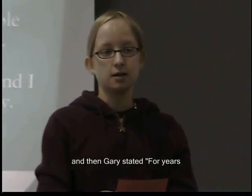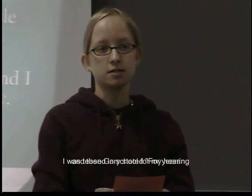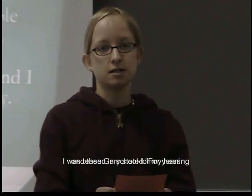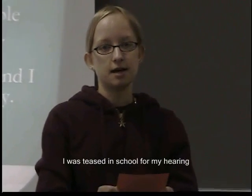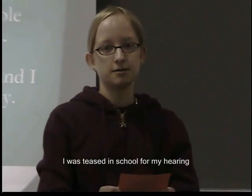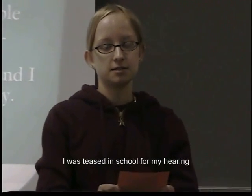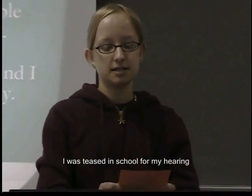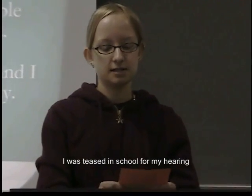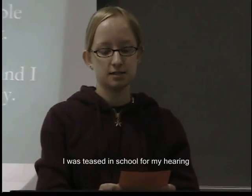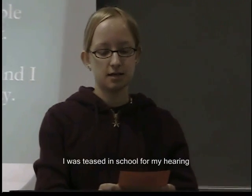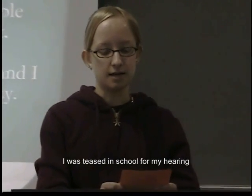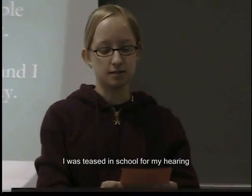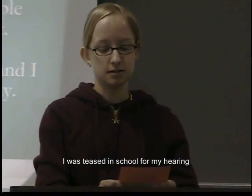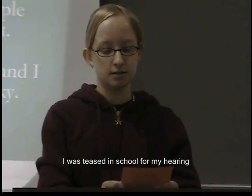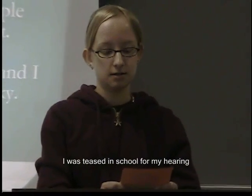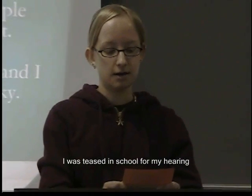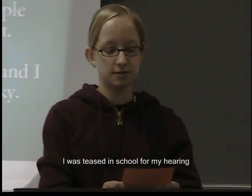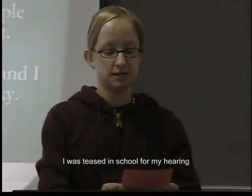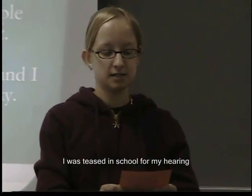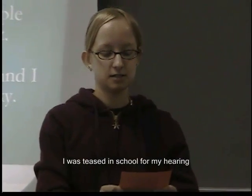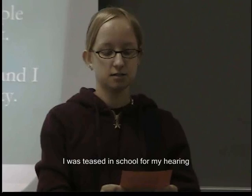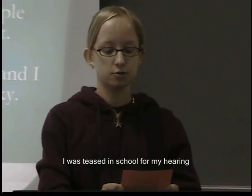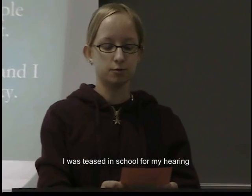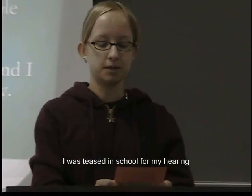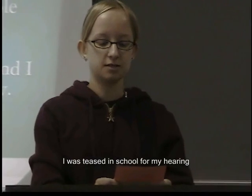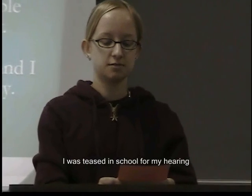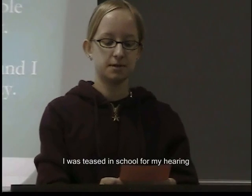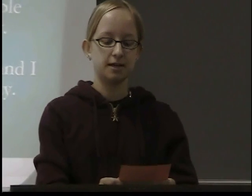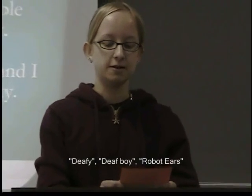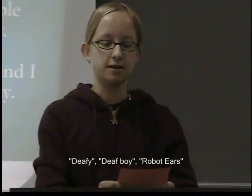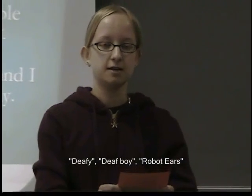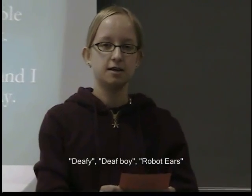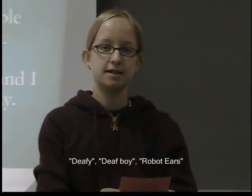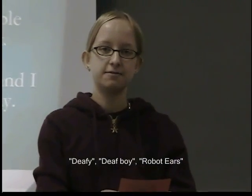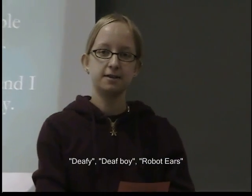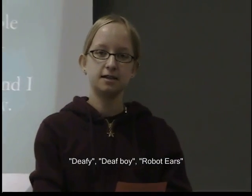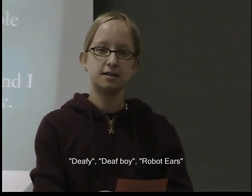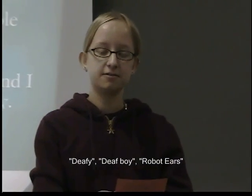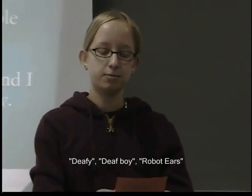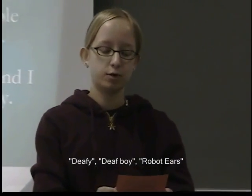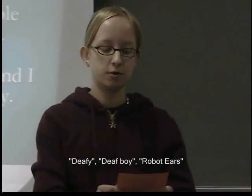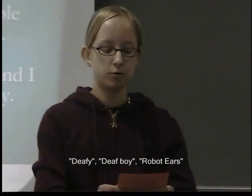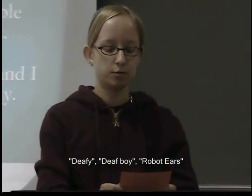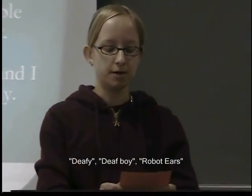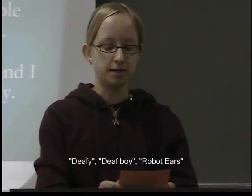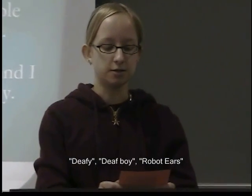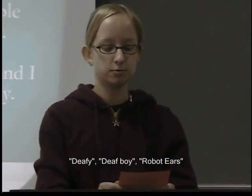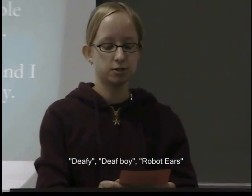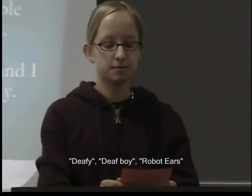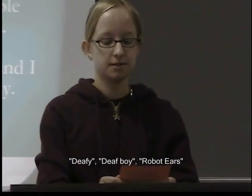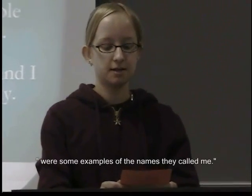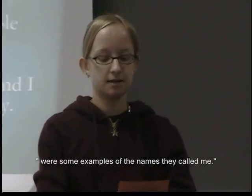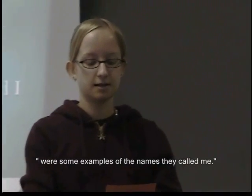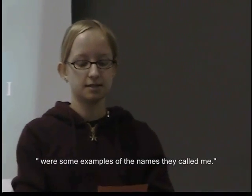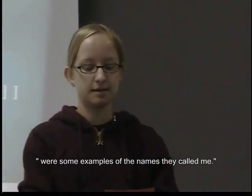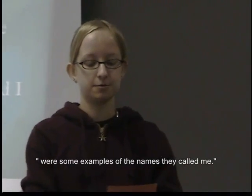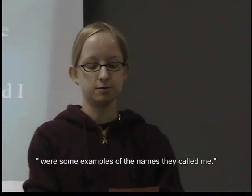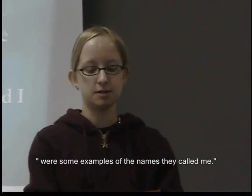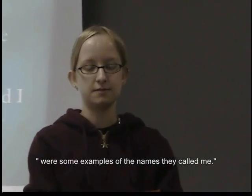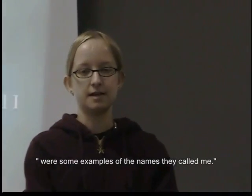years, I was teased in school because of my hearing. Deafy, deaf boy, robot ears were some of the examples of names